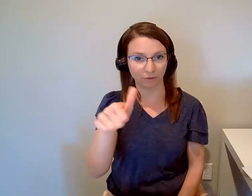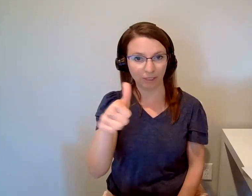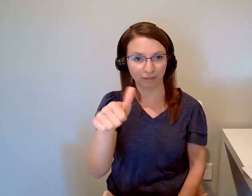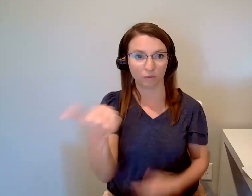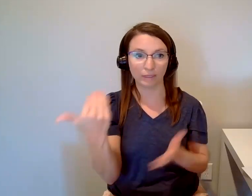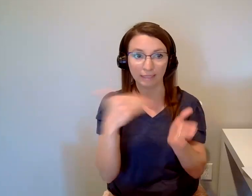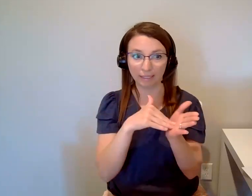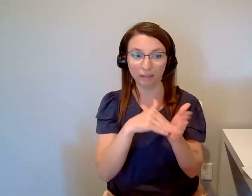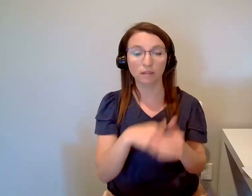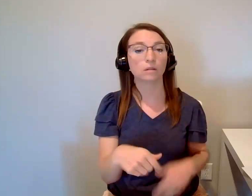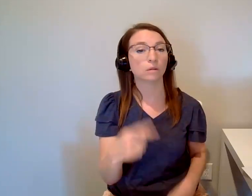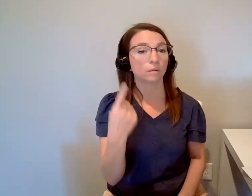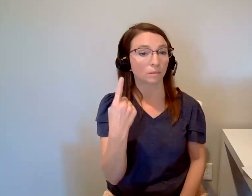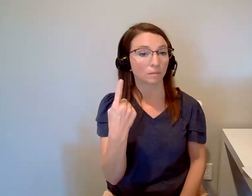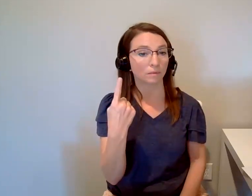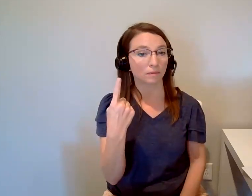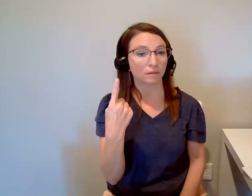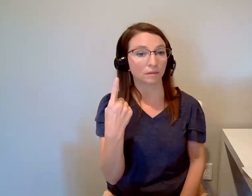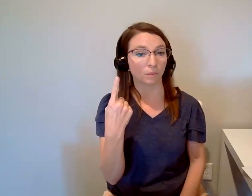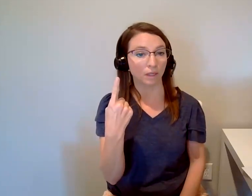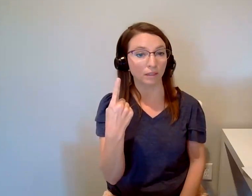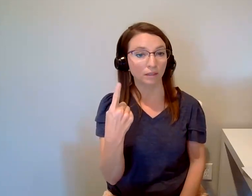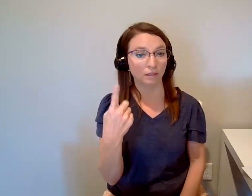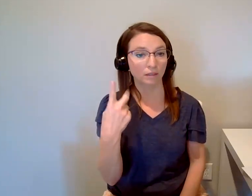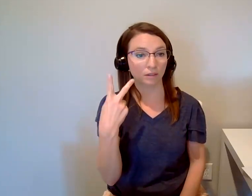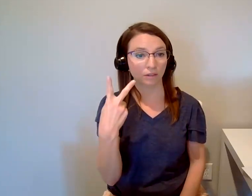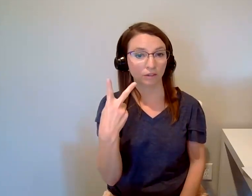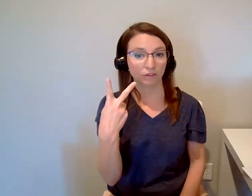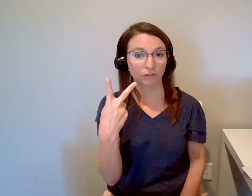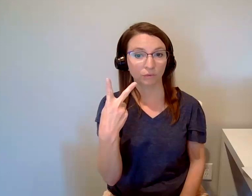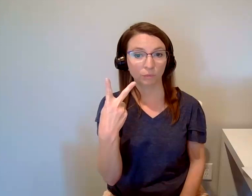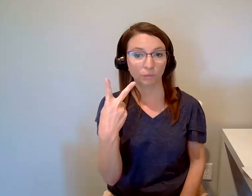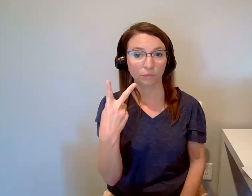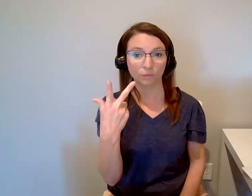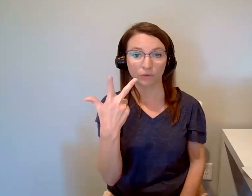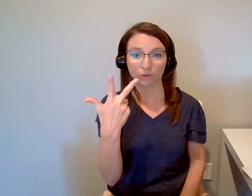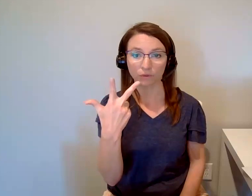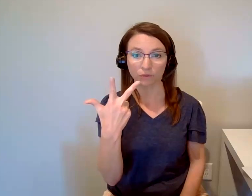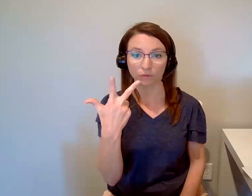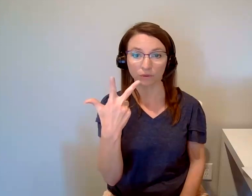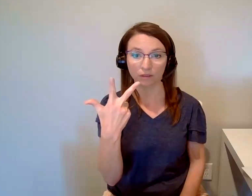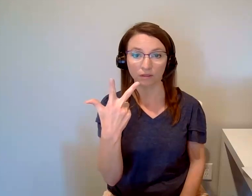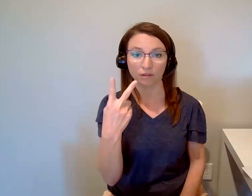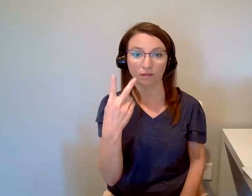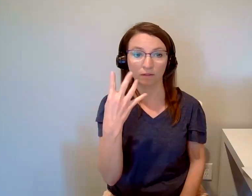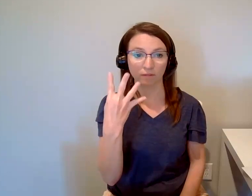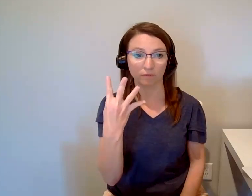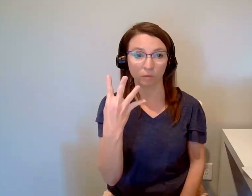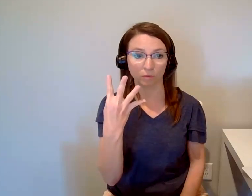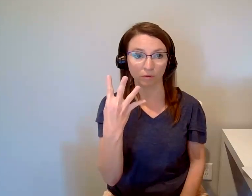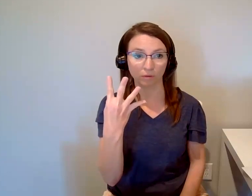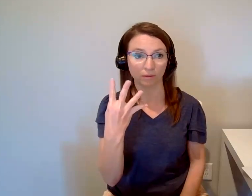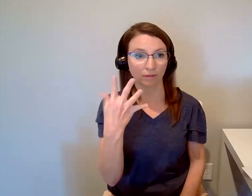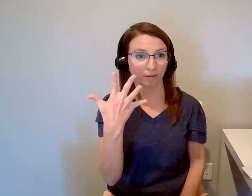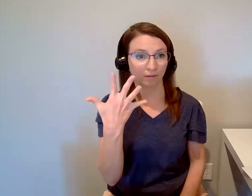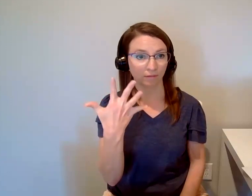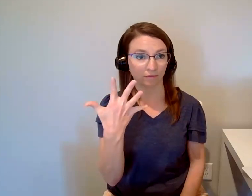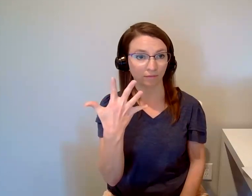All right, so again, 1, 2, 3, 4,